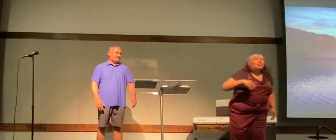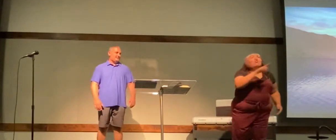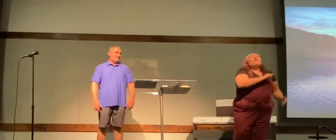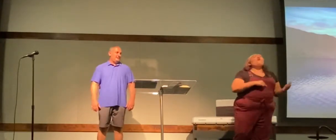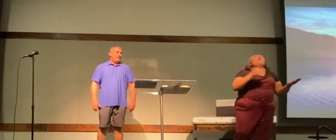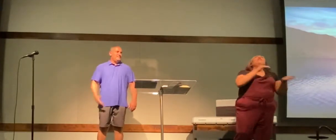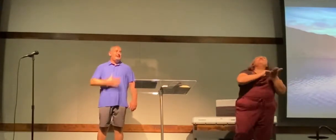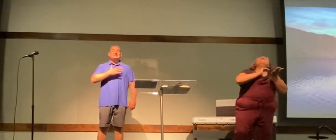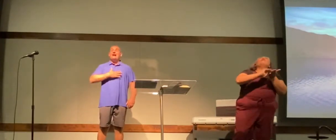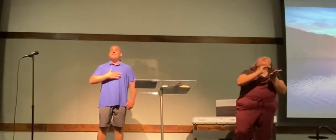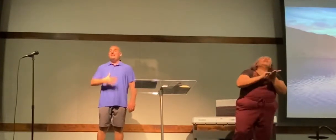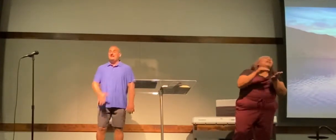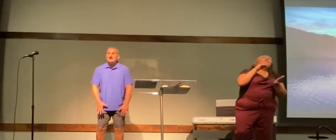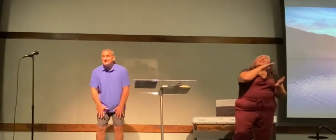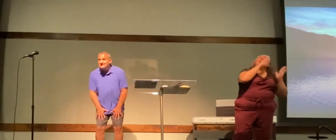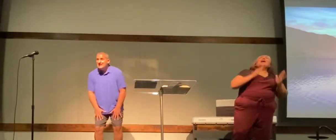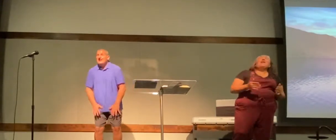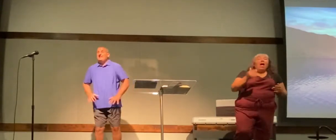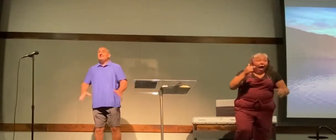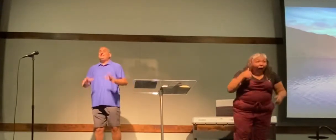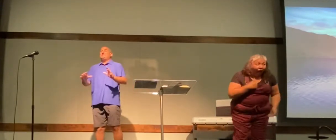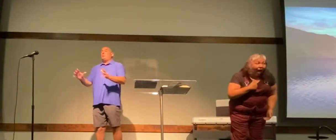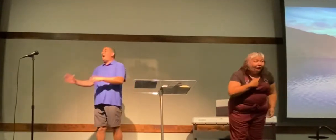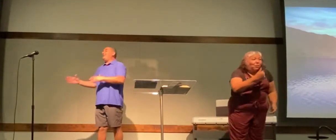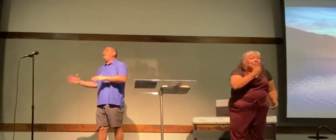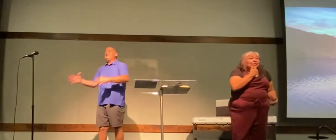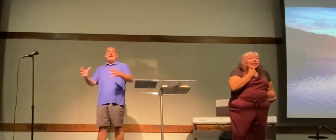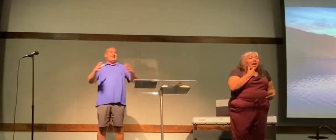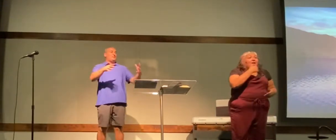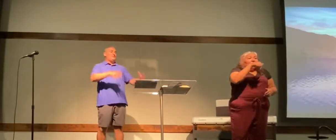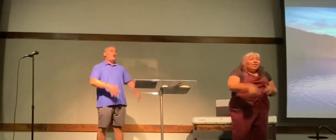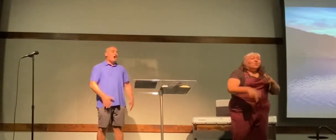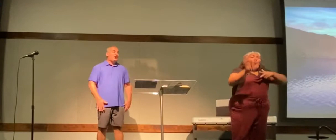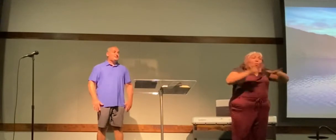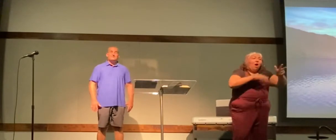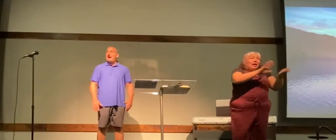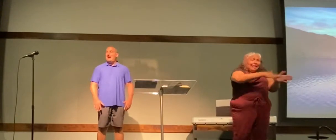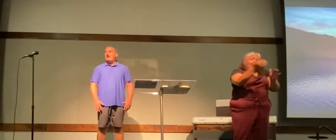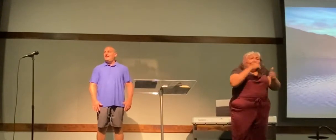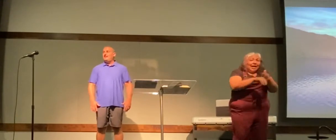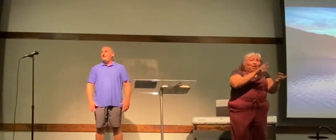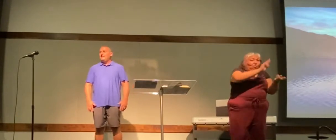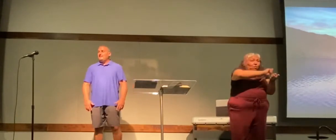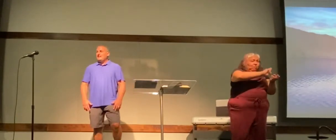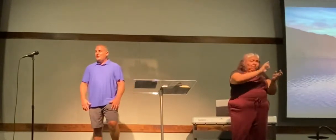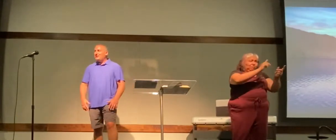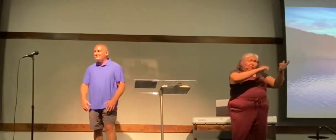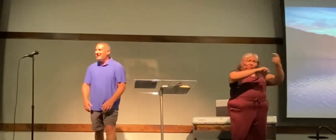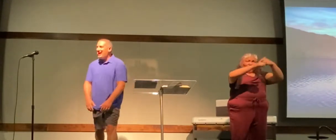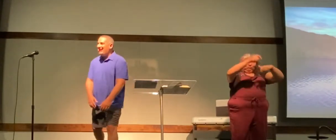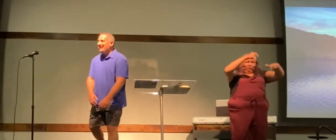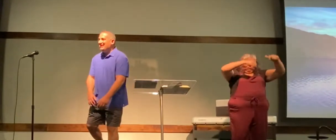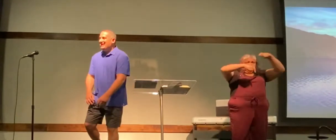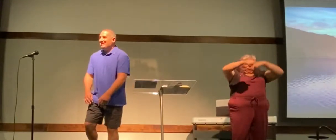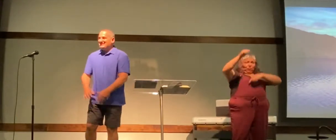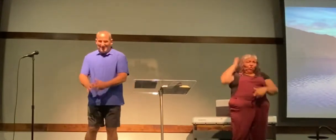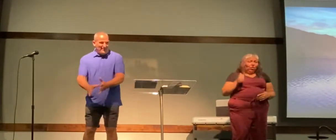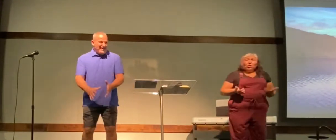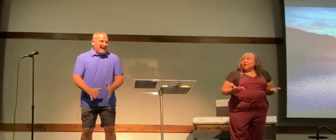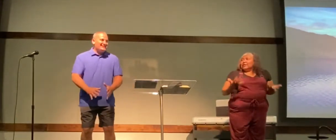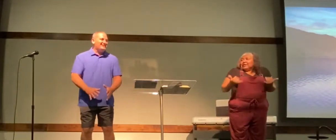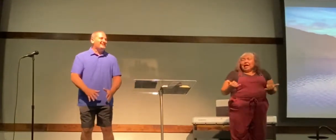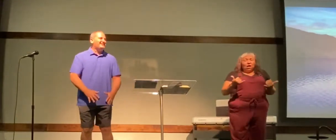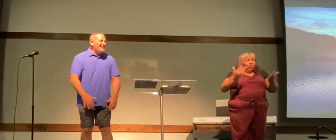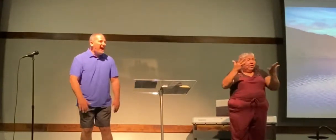liars. Because I'd be like, this is Walking Dead in reverse, man. You know what I'm saying? It's like,